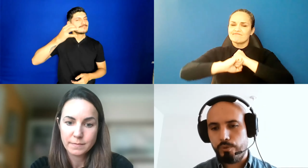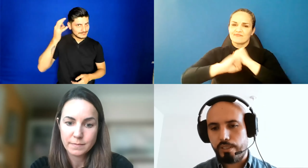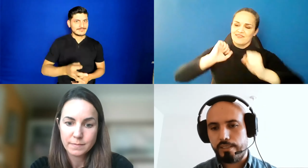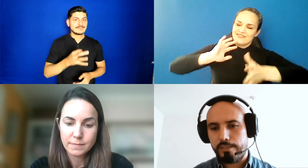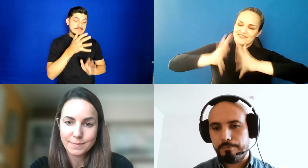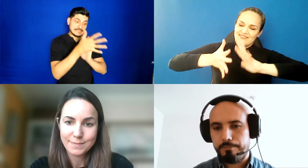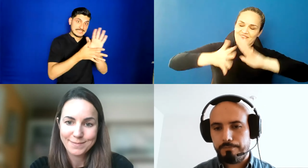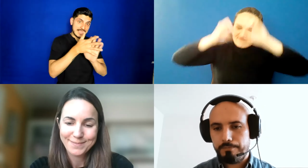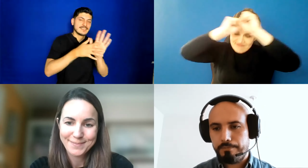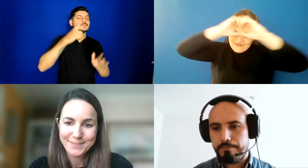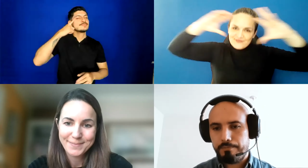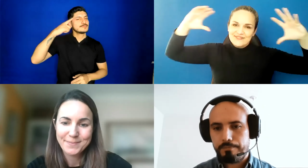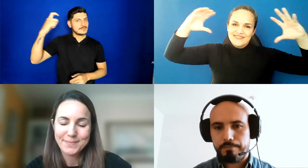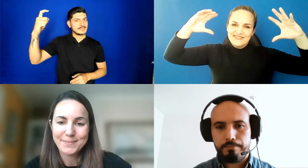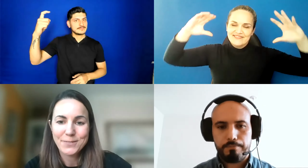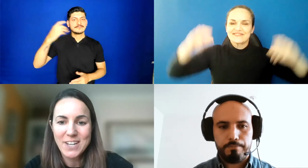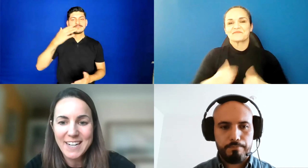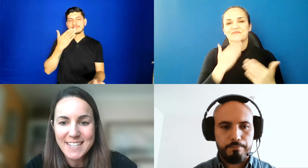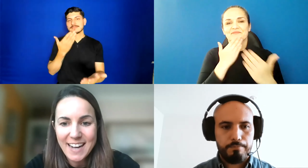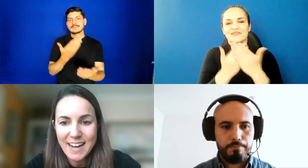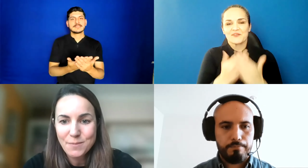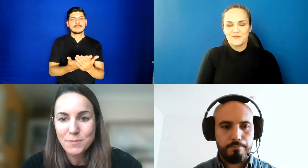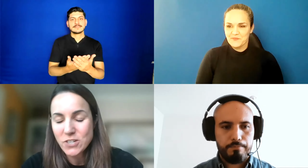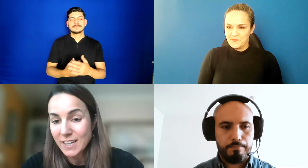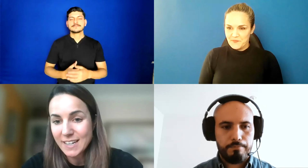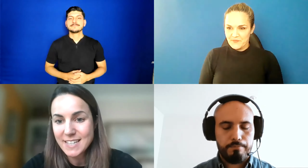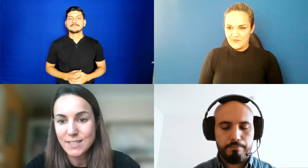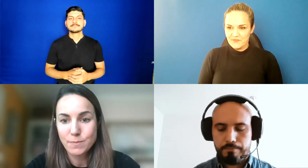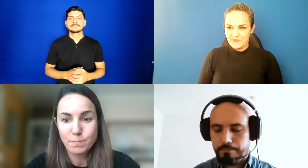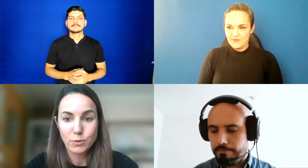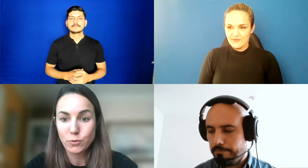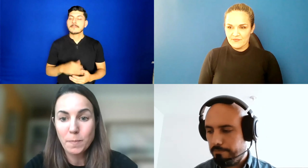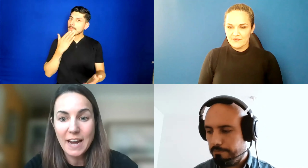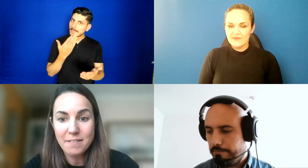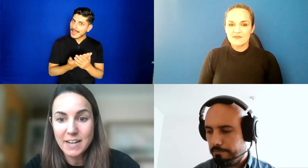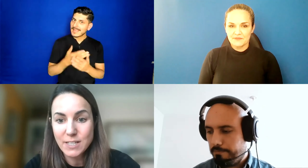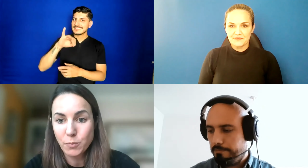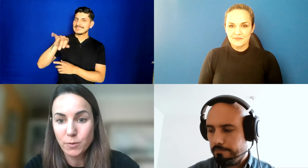us this belief that